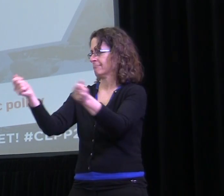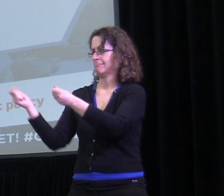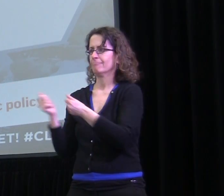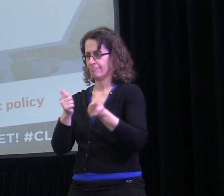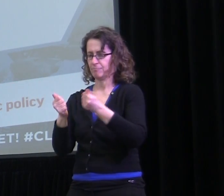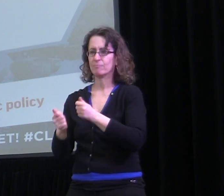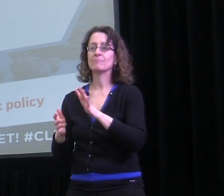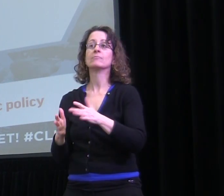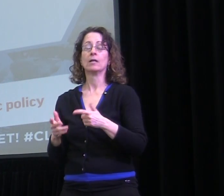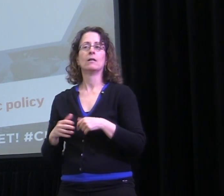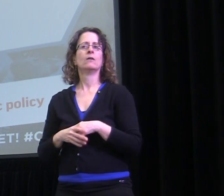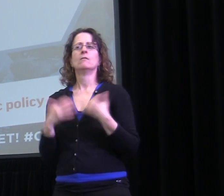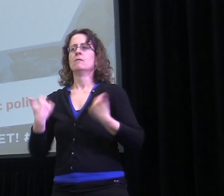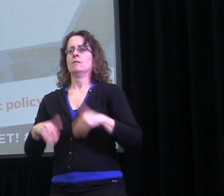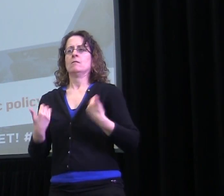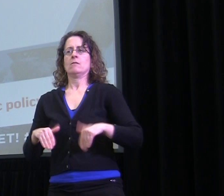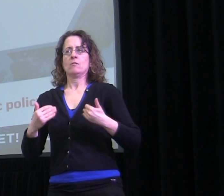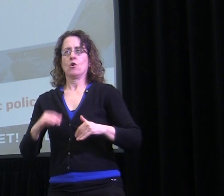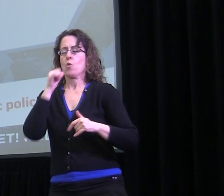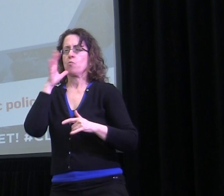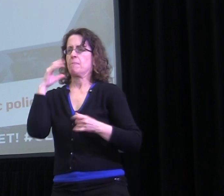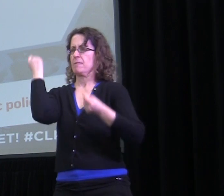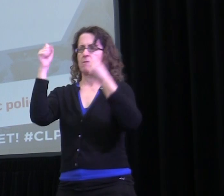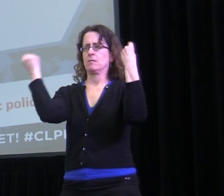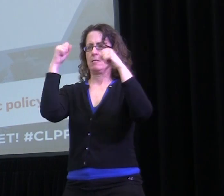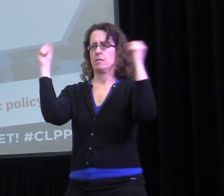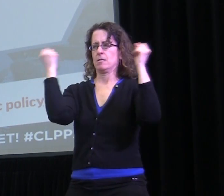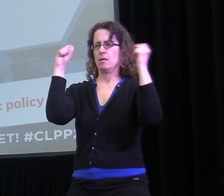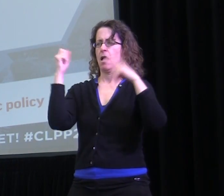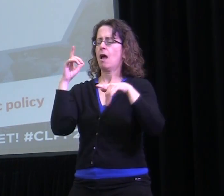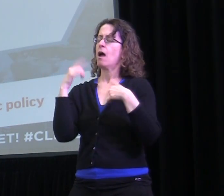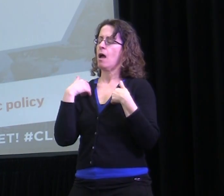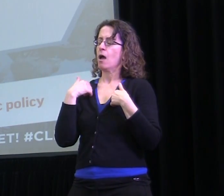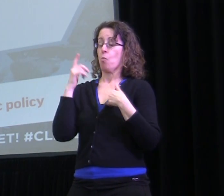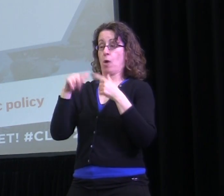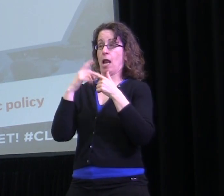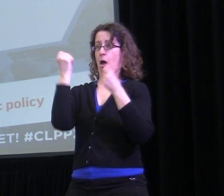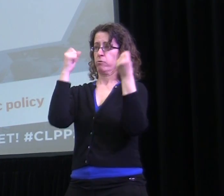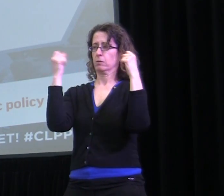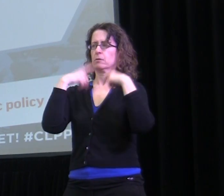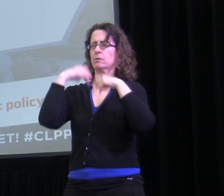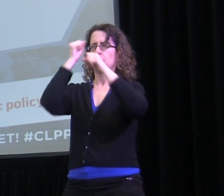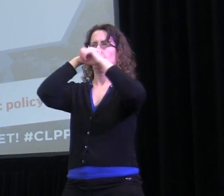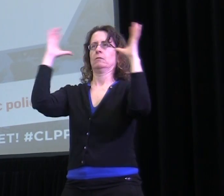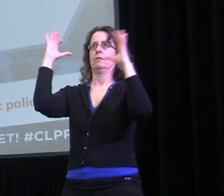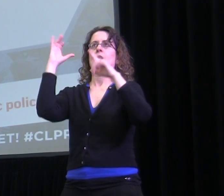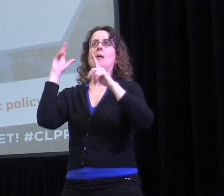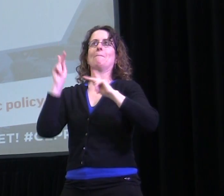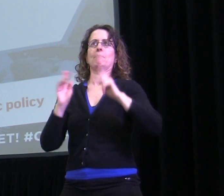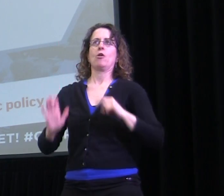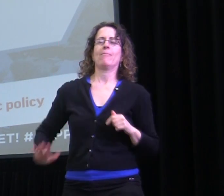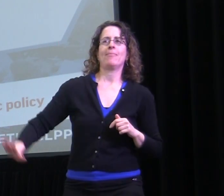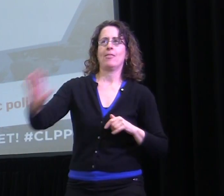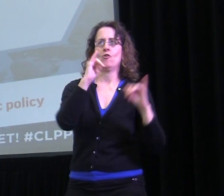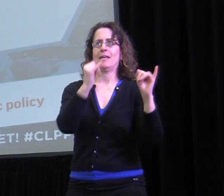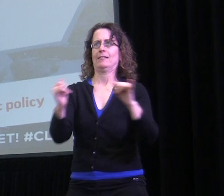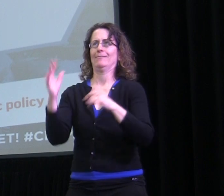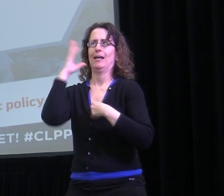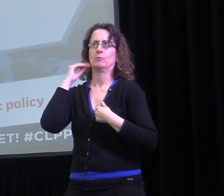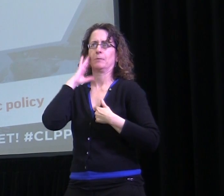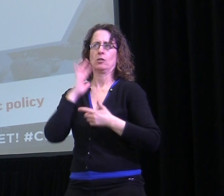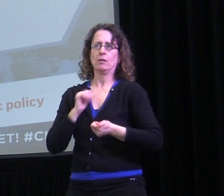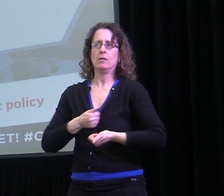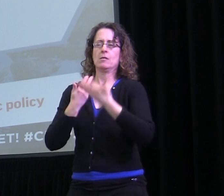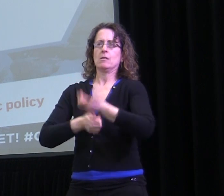stand their ground. I've thought deeply about how media and these images of individuals are changing the landscape of the movement through the deeply